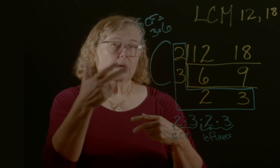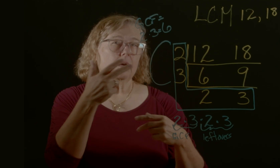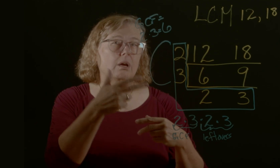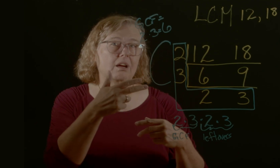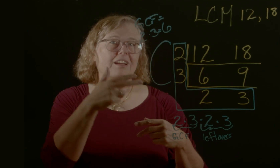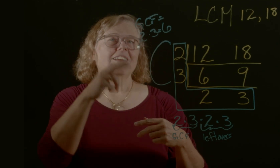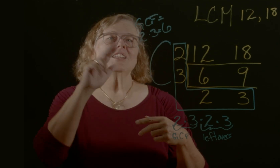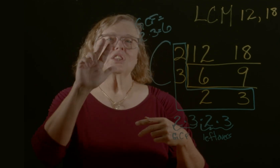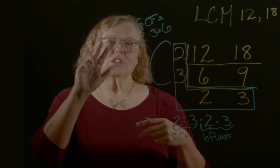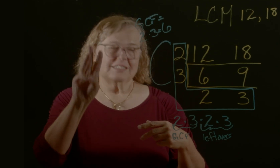36. All right.